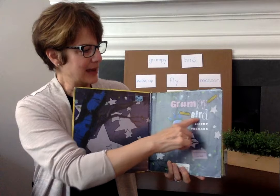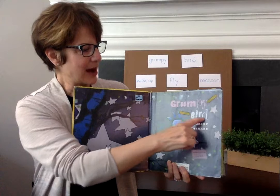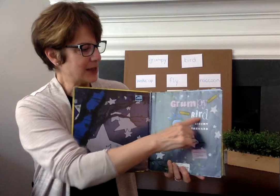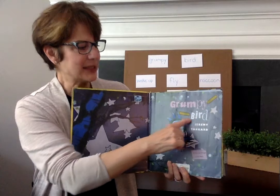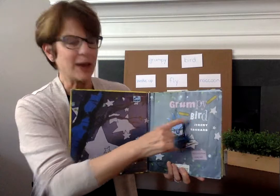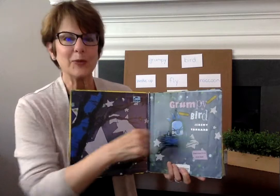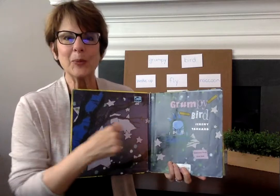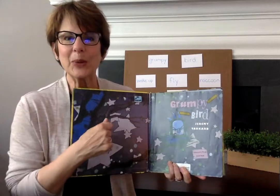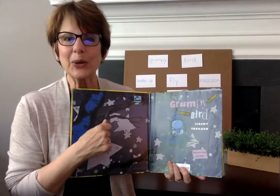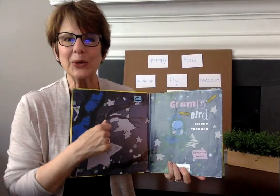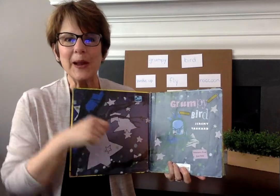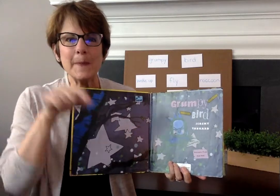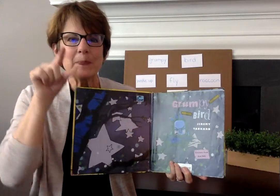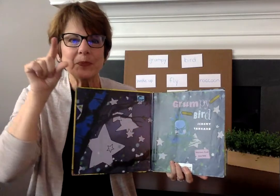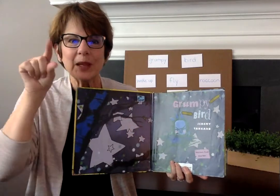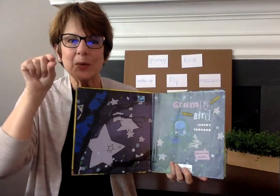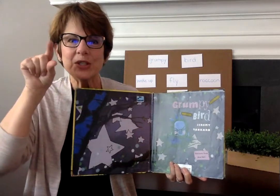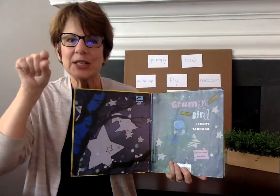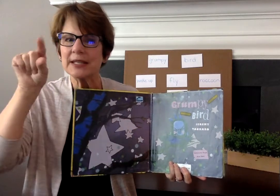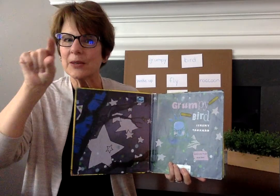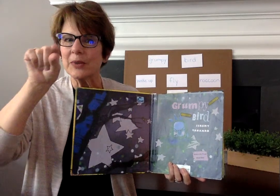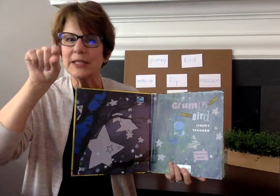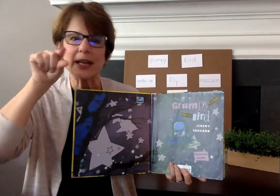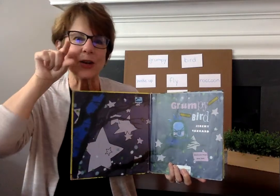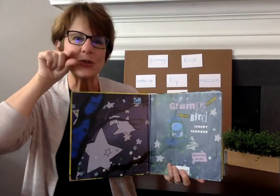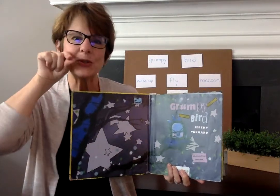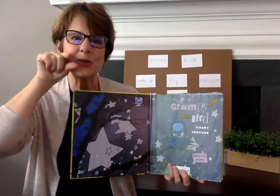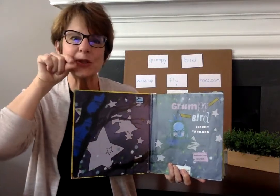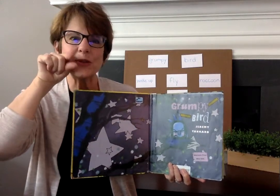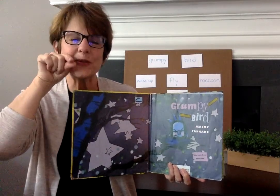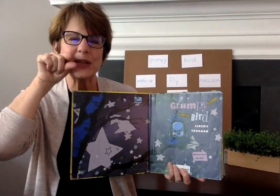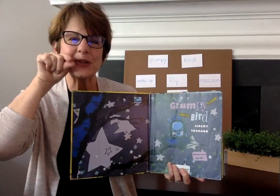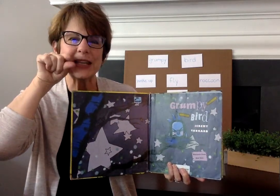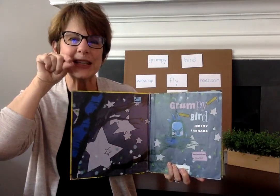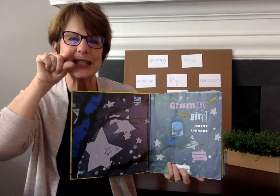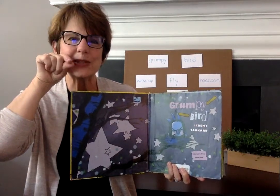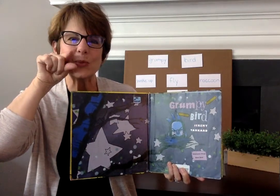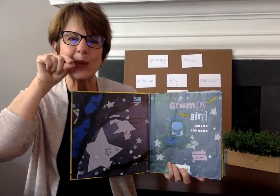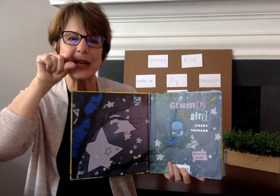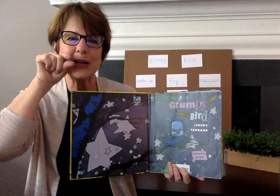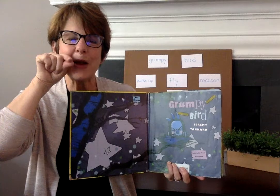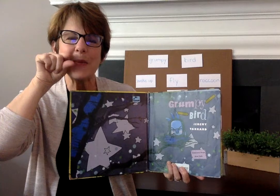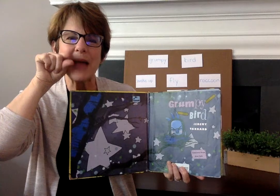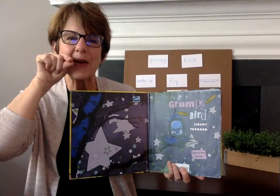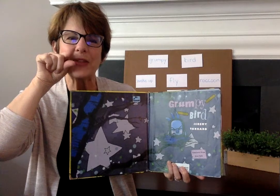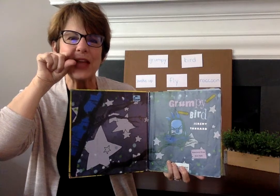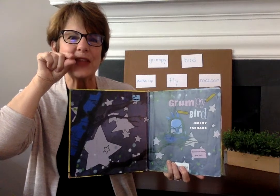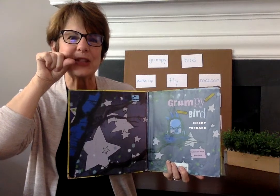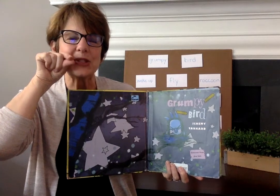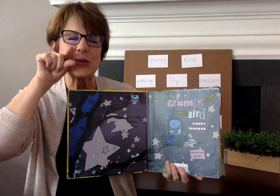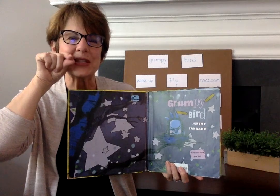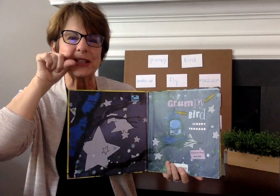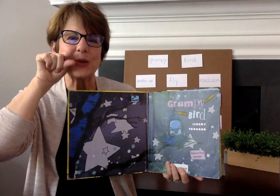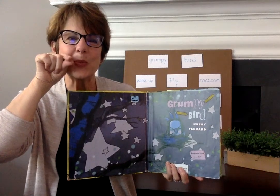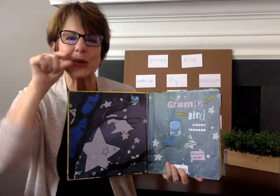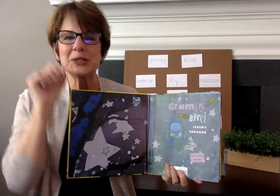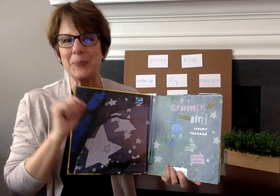our sign for bird, which is we take our two little fingers like this right near our mouth that shows the little bird's